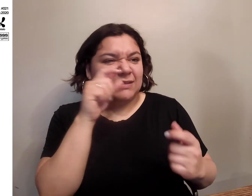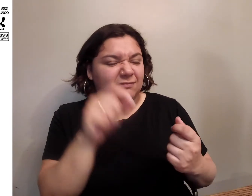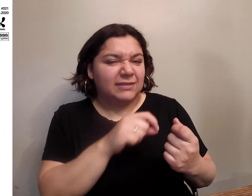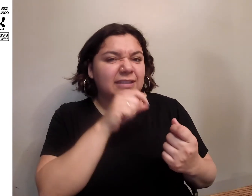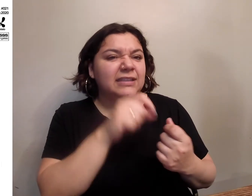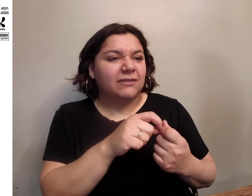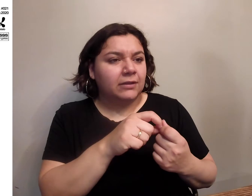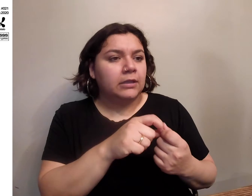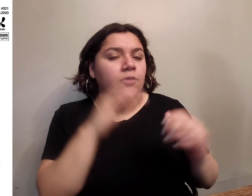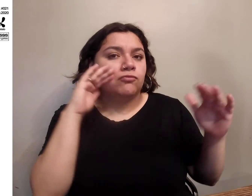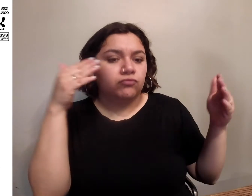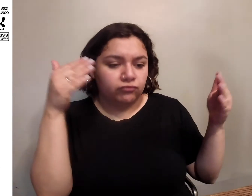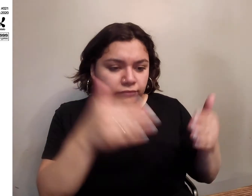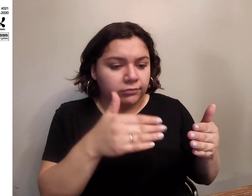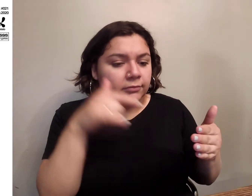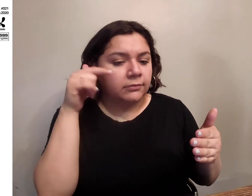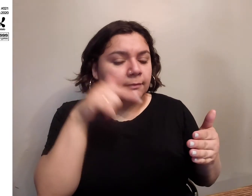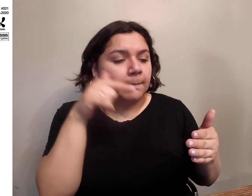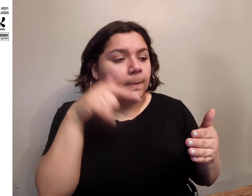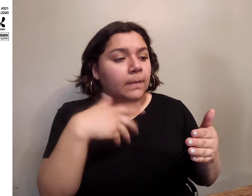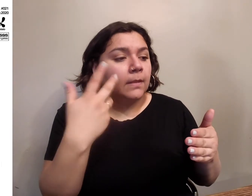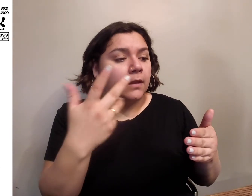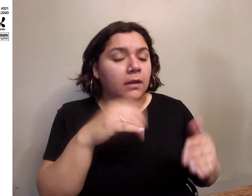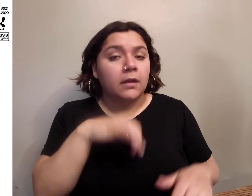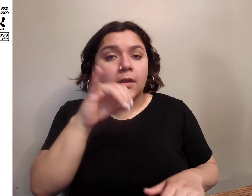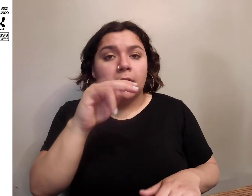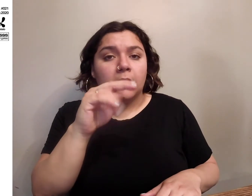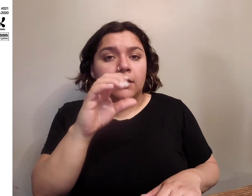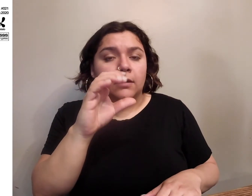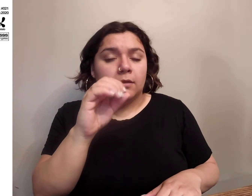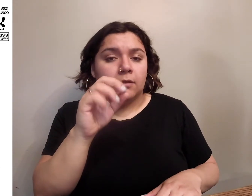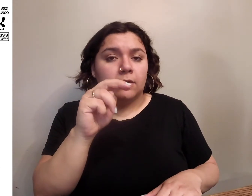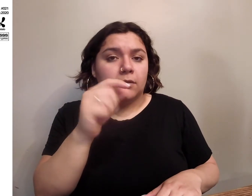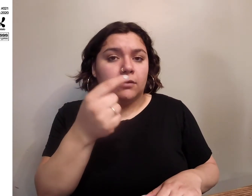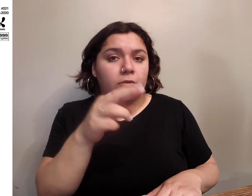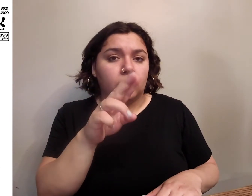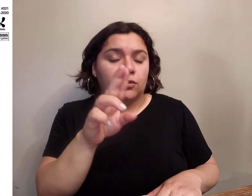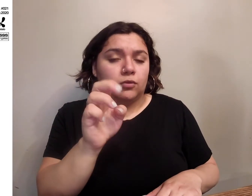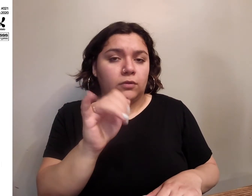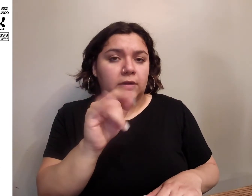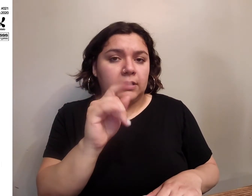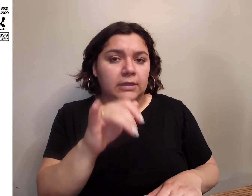particularly concentrate on incongruity.